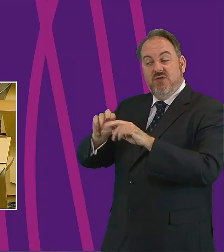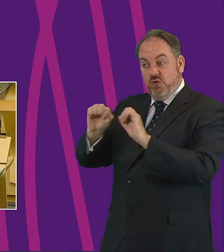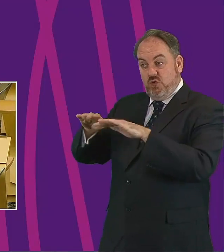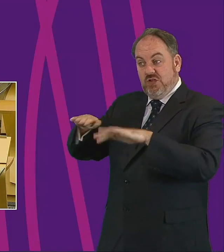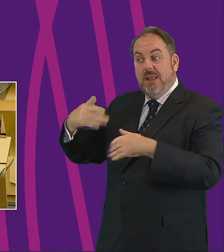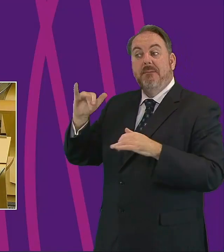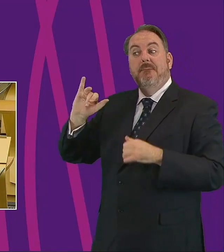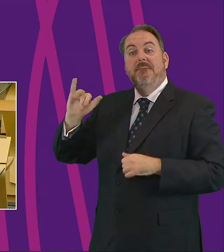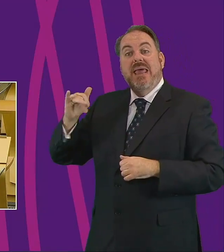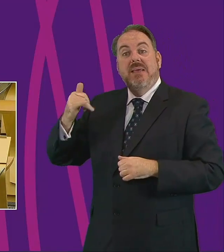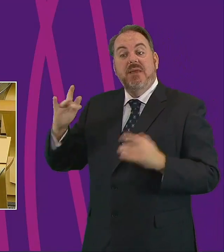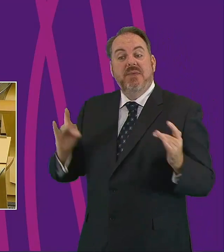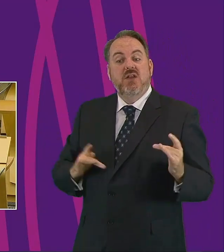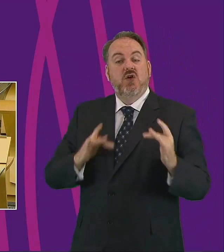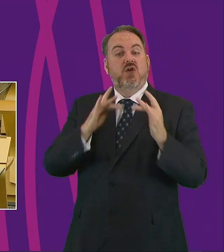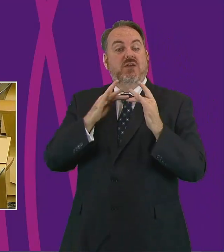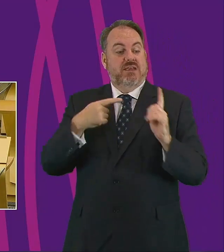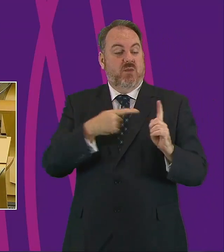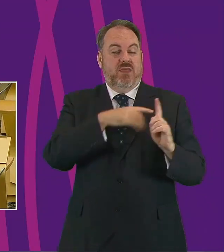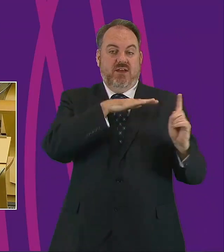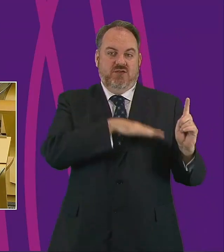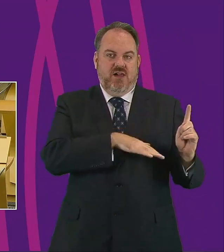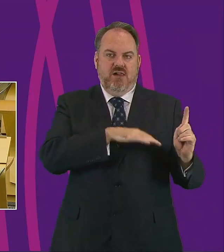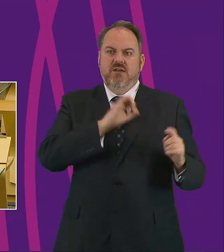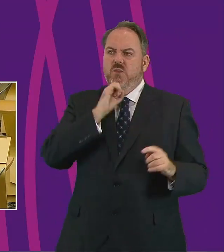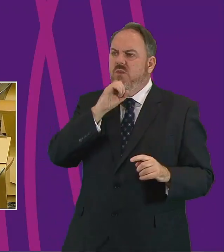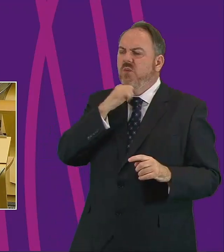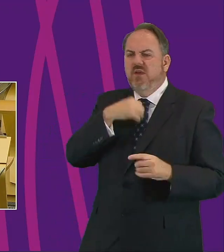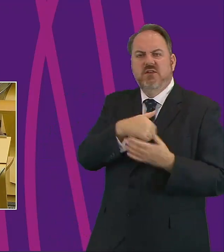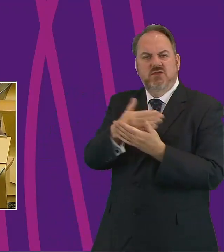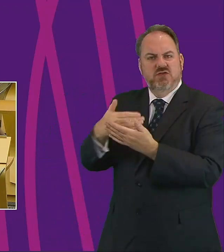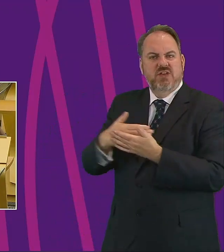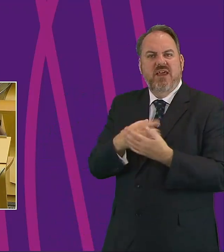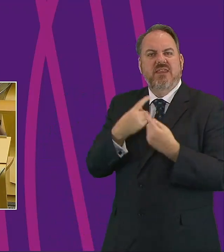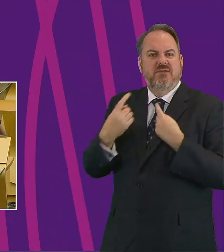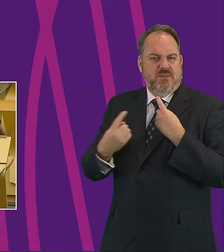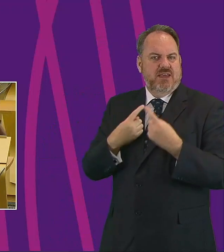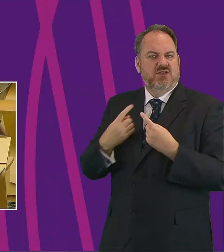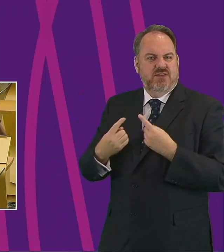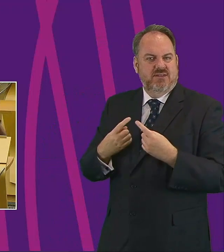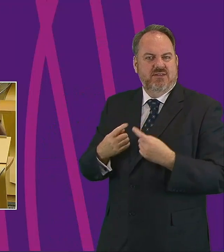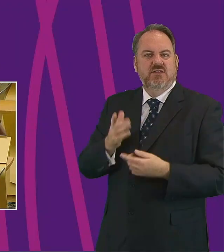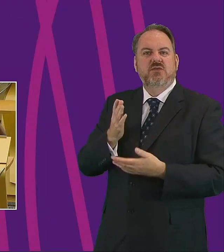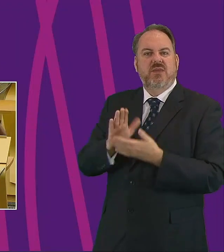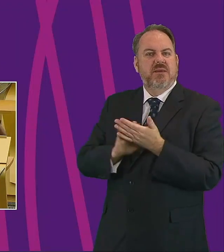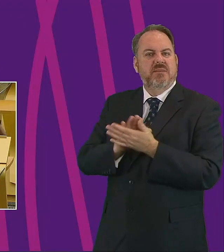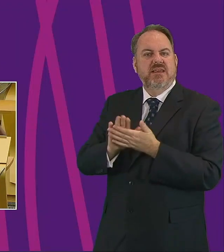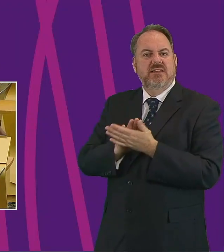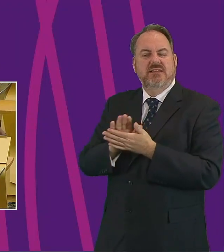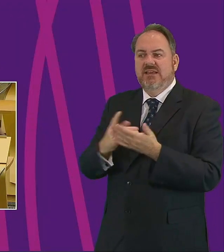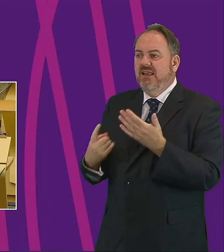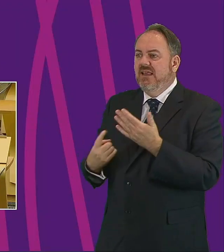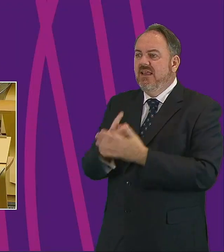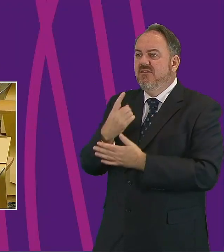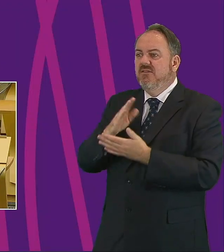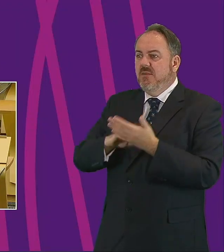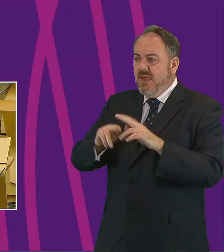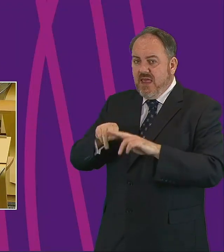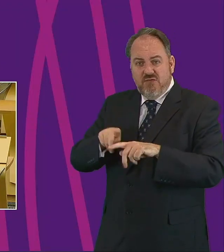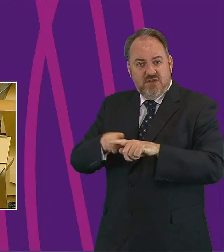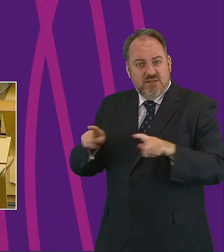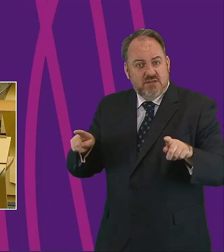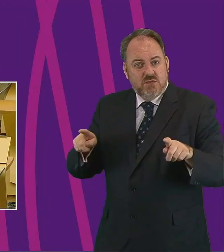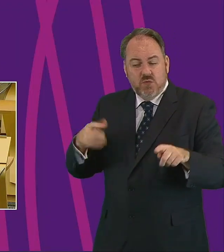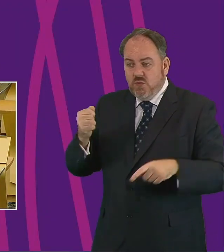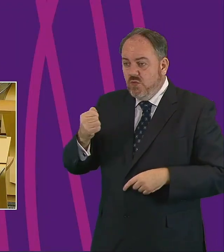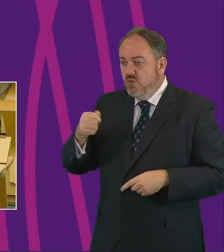to follow that advice, and if they're not getting that advice, then there is no need to keep children without symptoms out of school. But